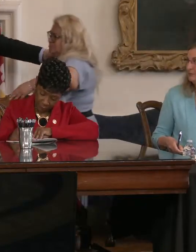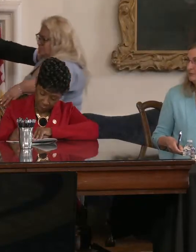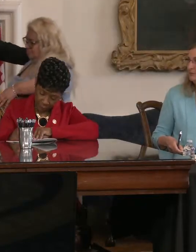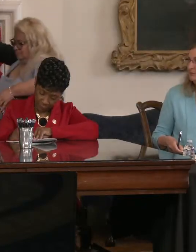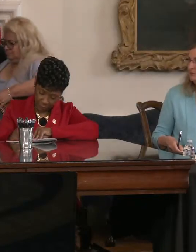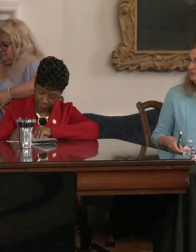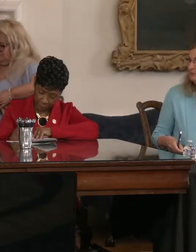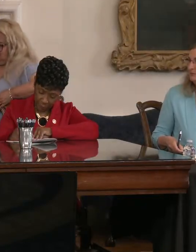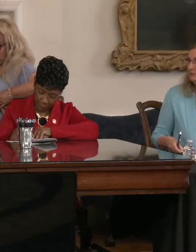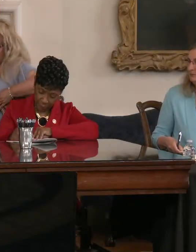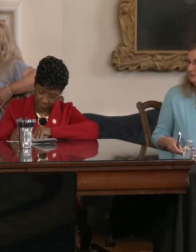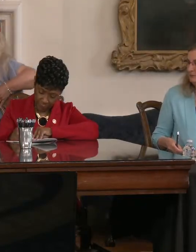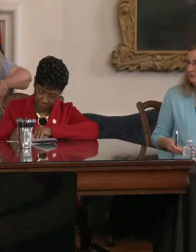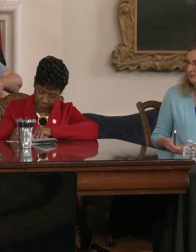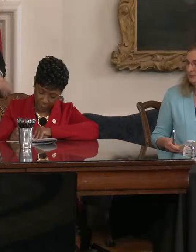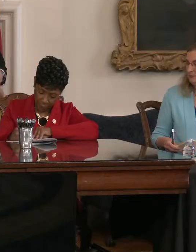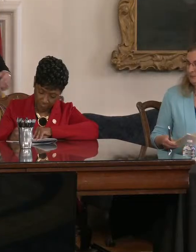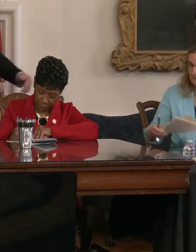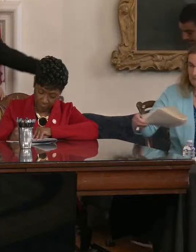Stay close.